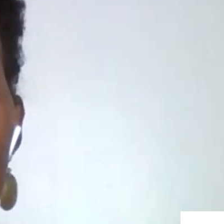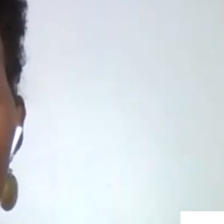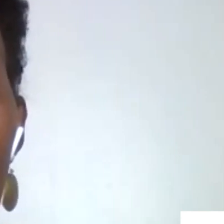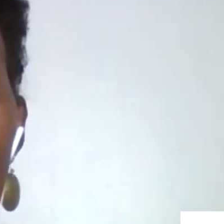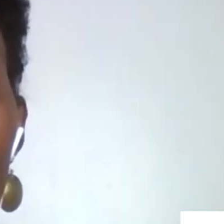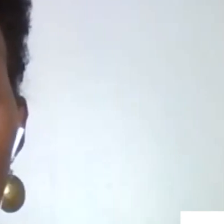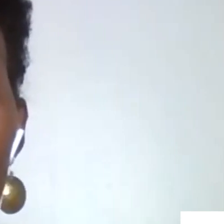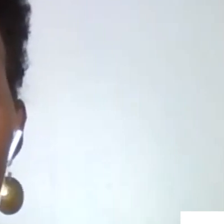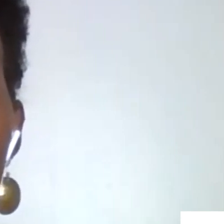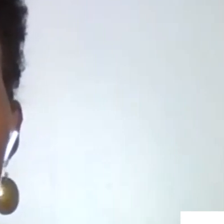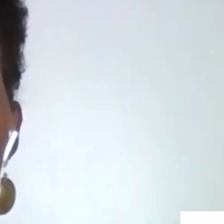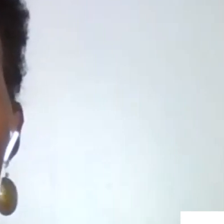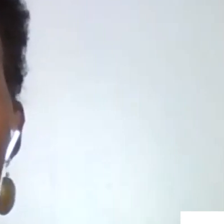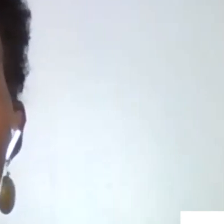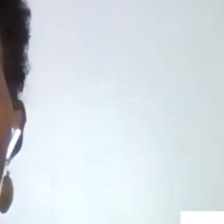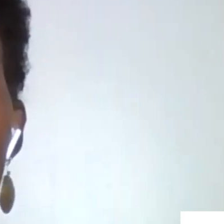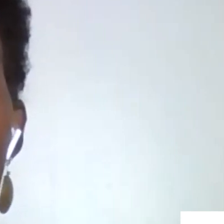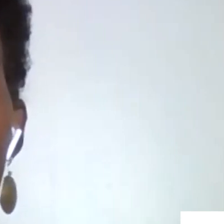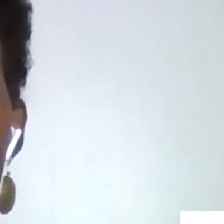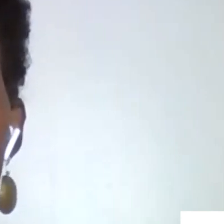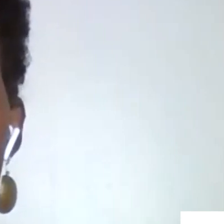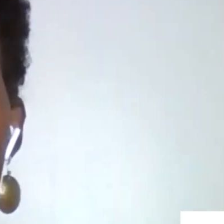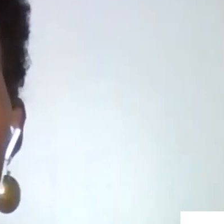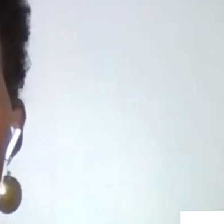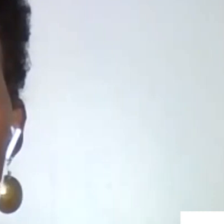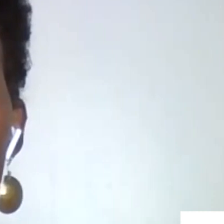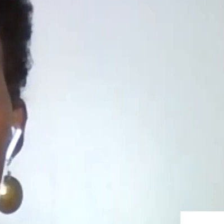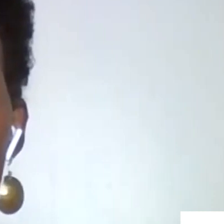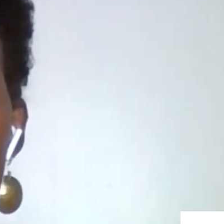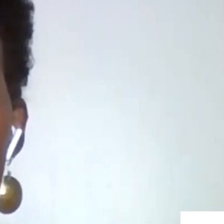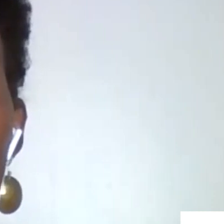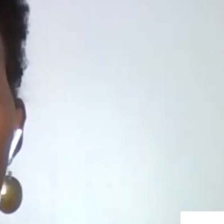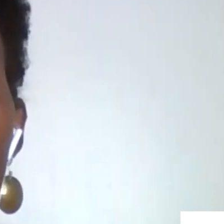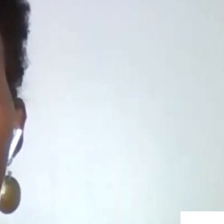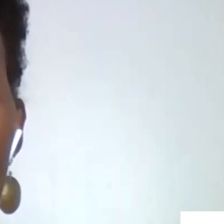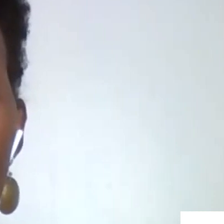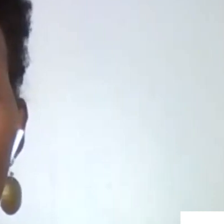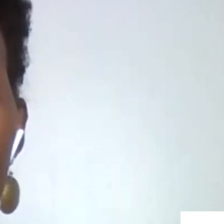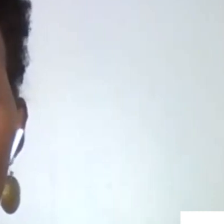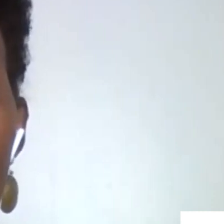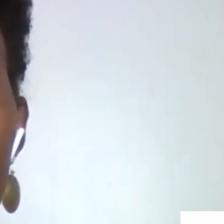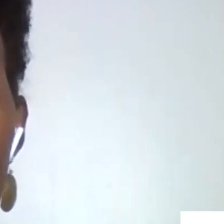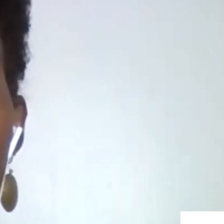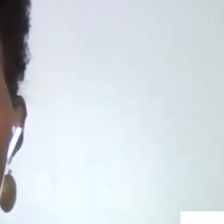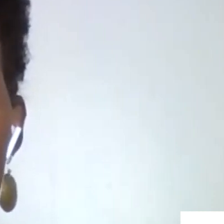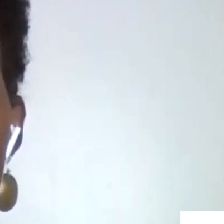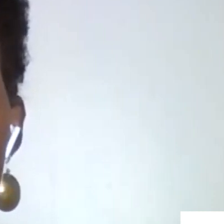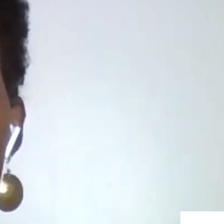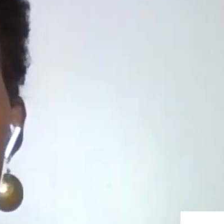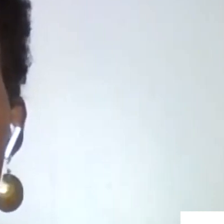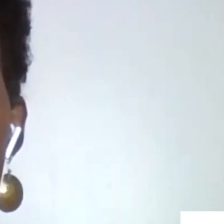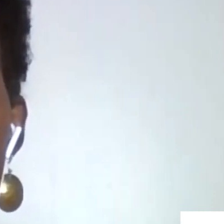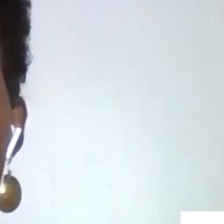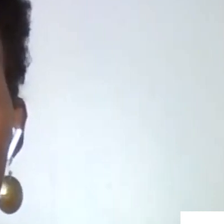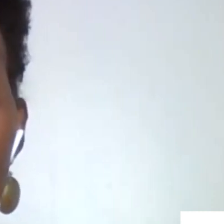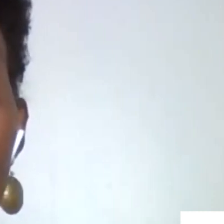to employers and employees. At Atara Solutions, we help employees who are seeking to improve their performance in the workplaces and